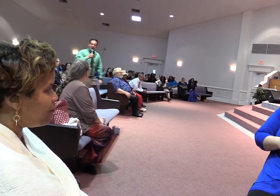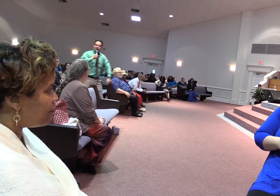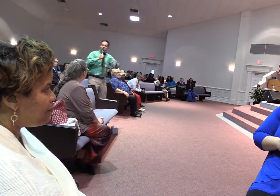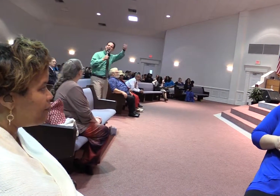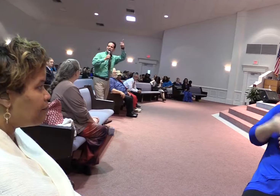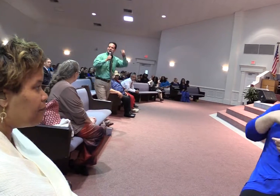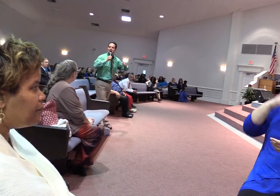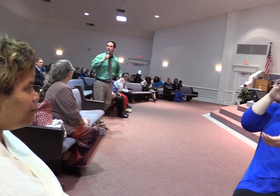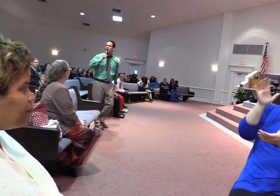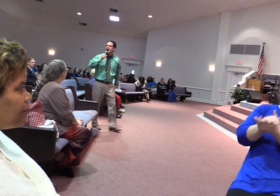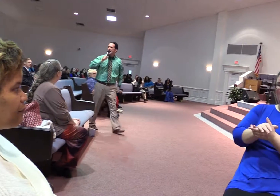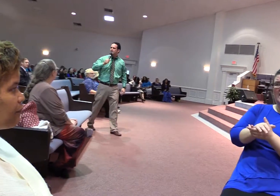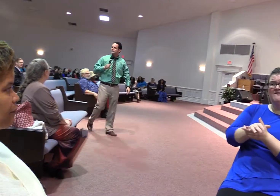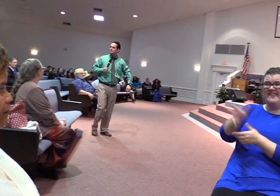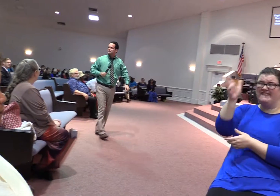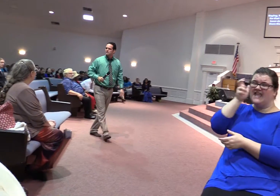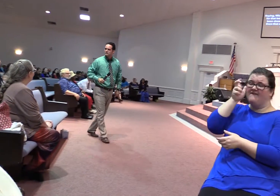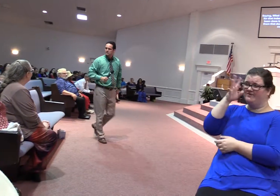Amen. I believe Satan came up with that.